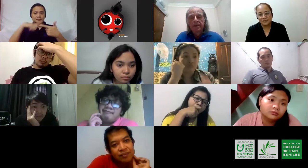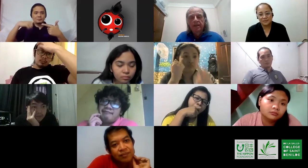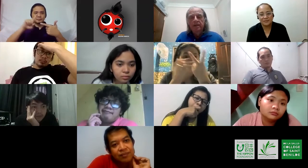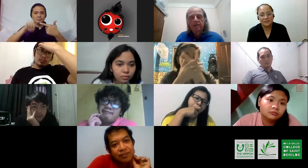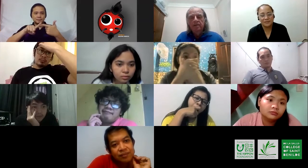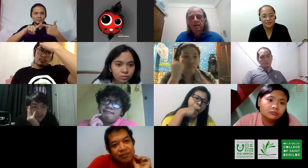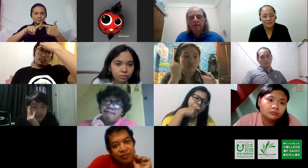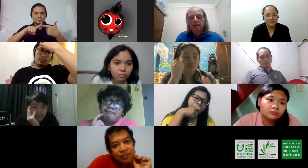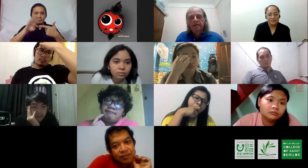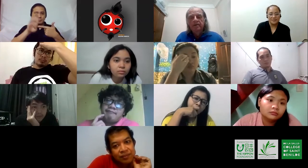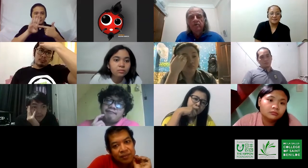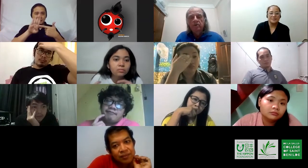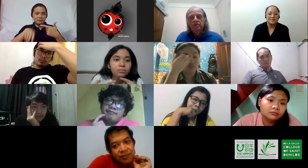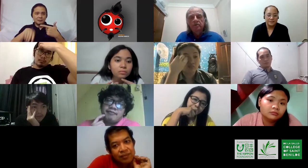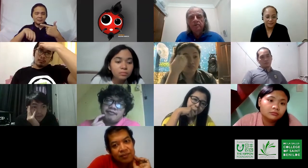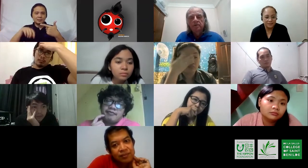B, a deaf culture,